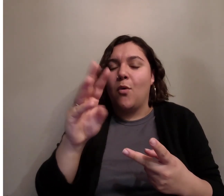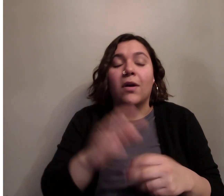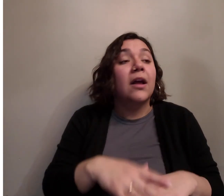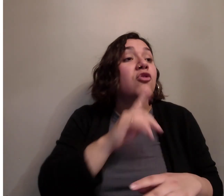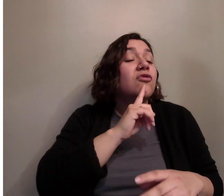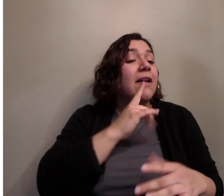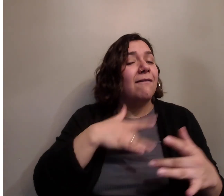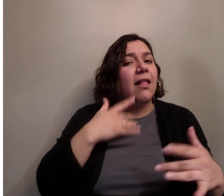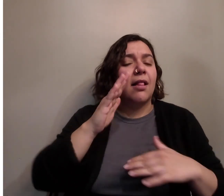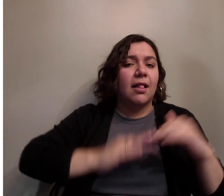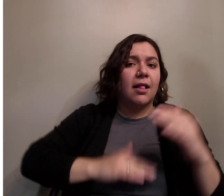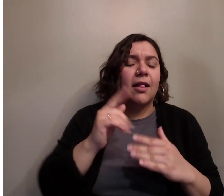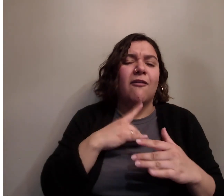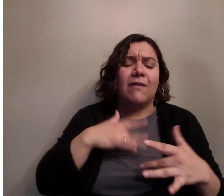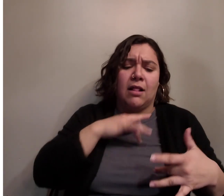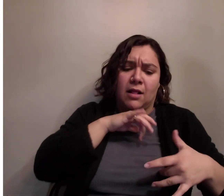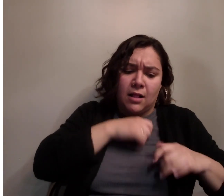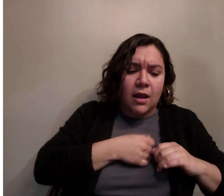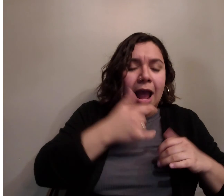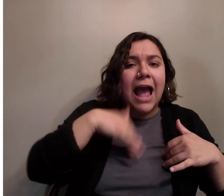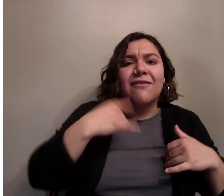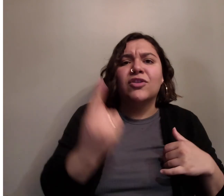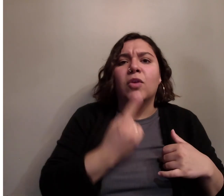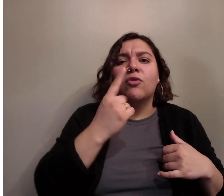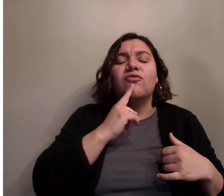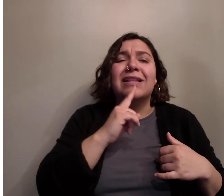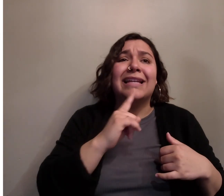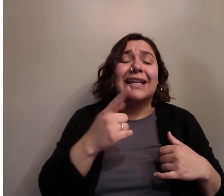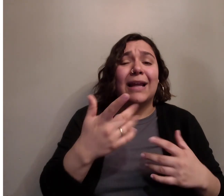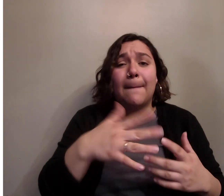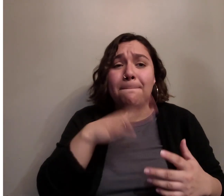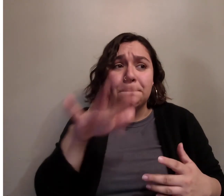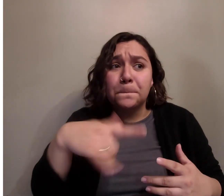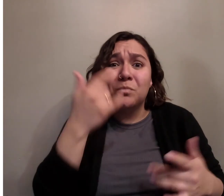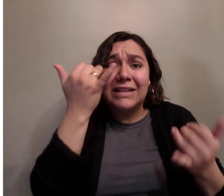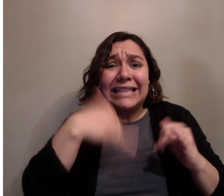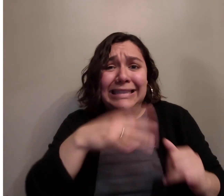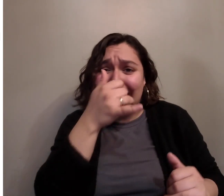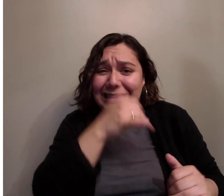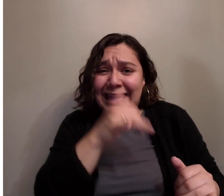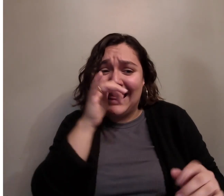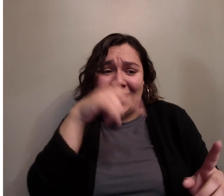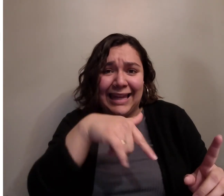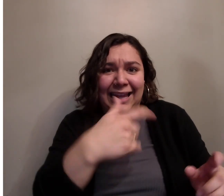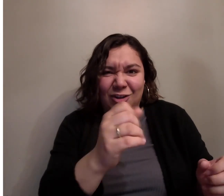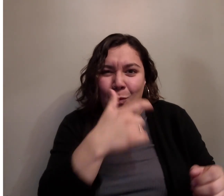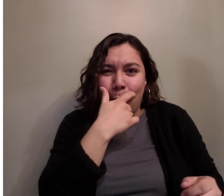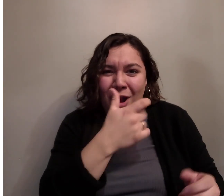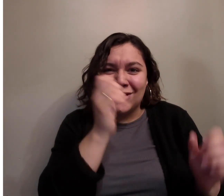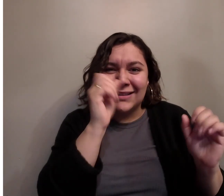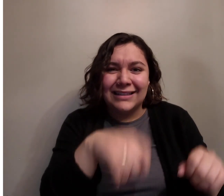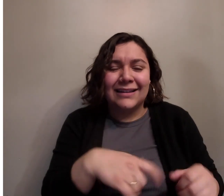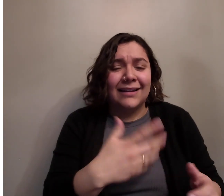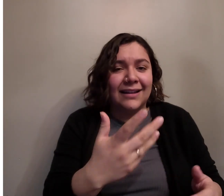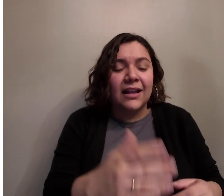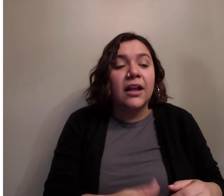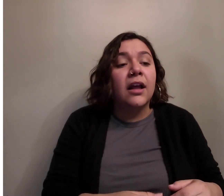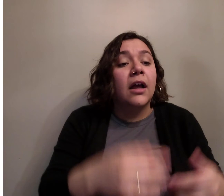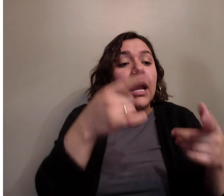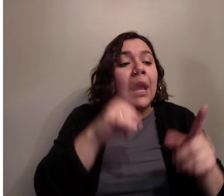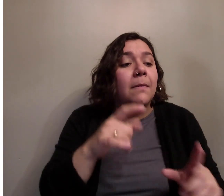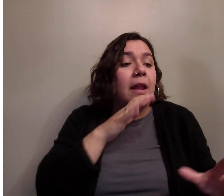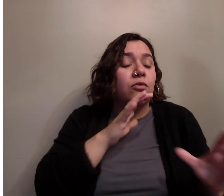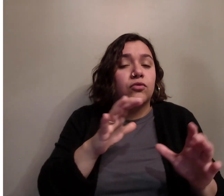it's very, very comforting in the depths of despair to have someone just going, but this is still absurd. Like, can we at